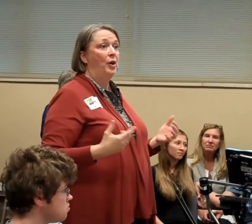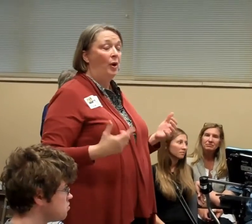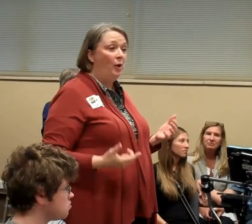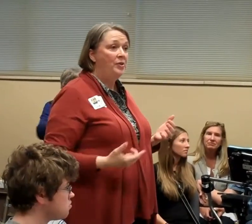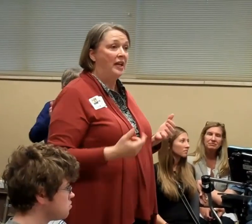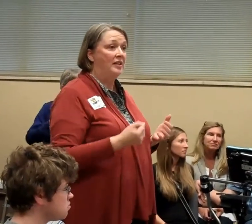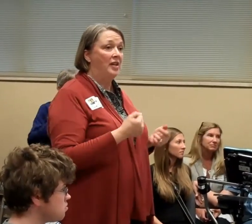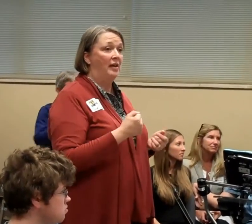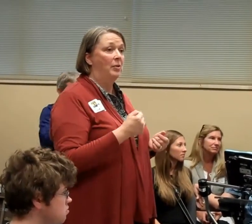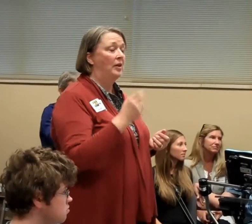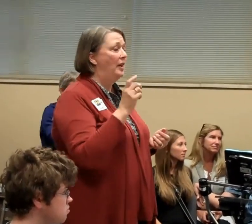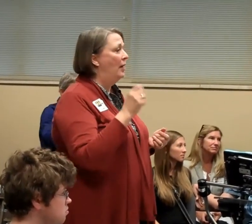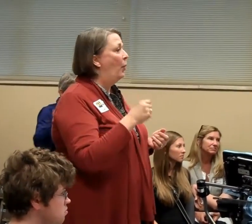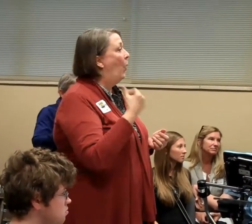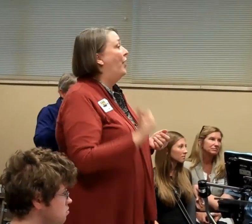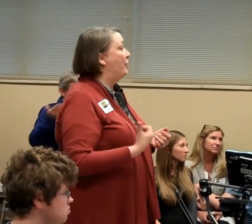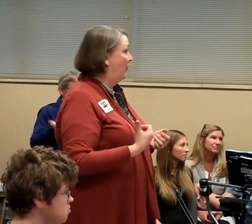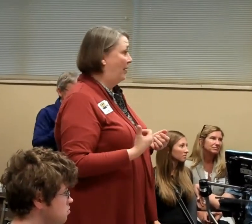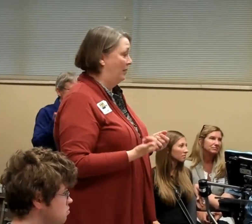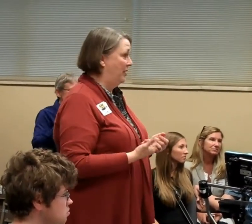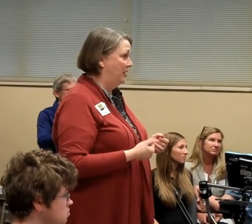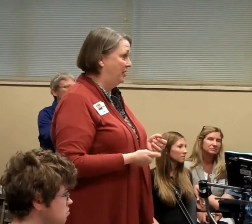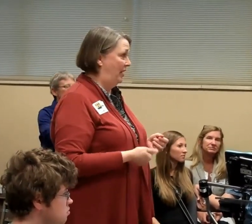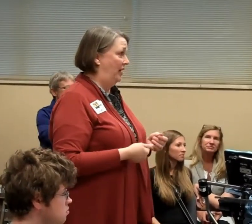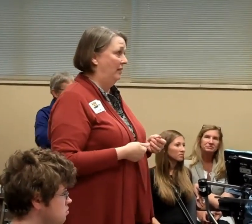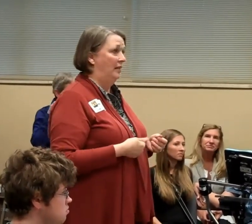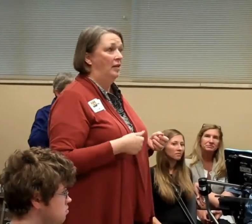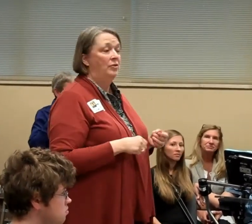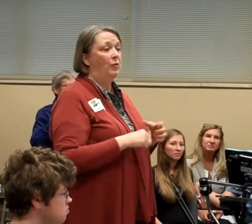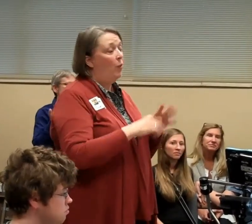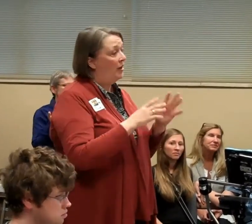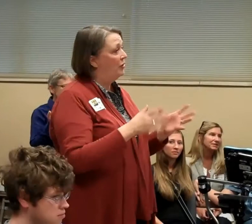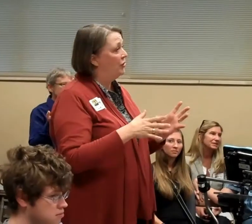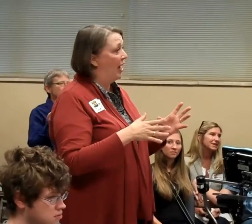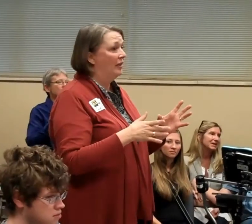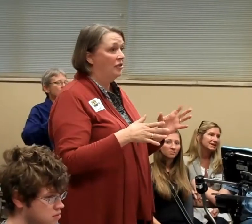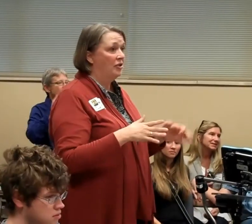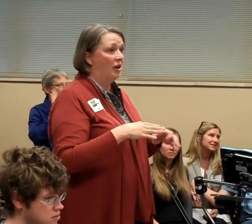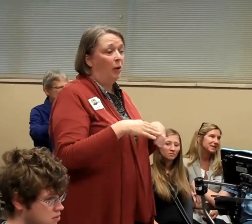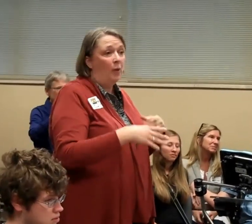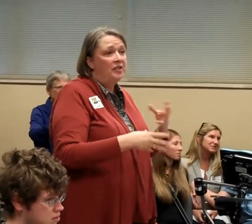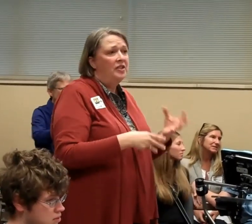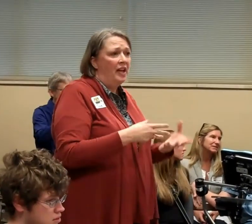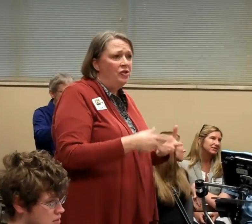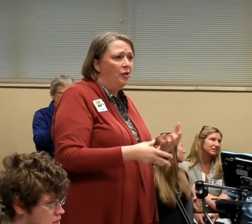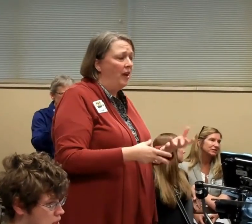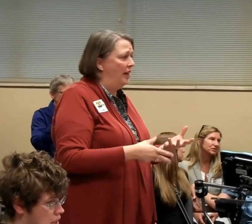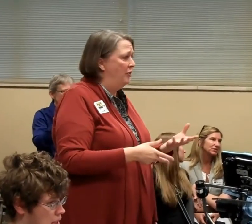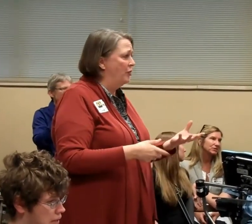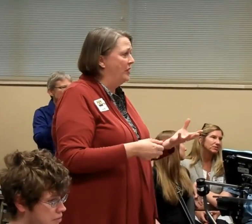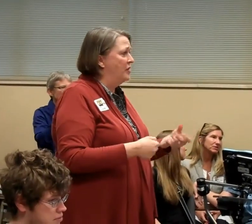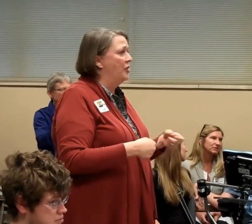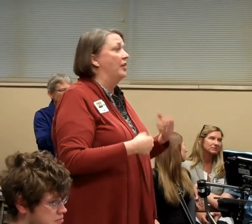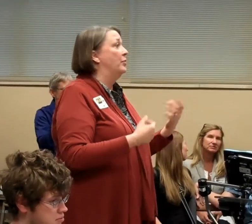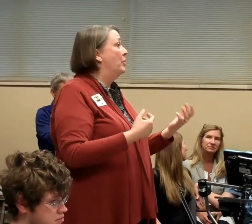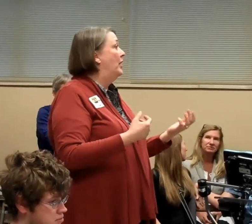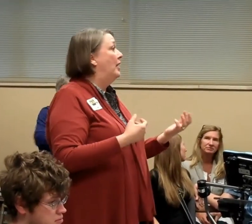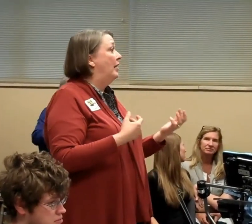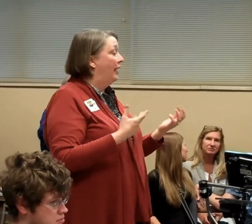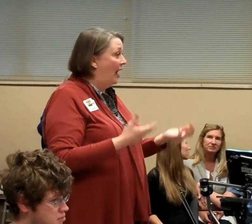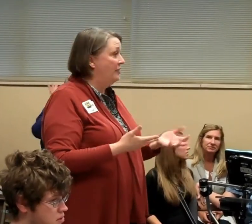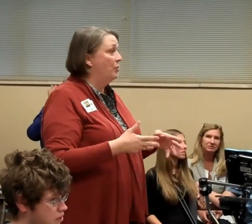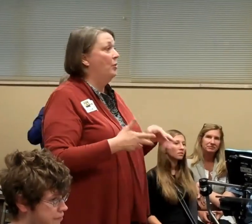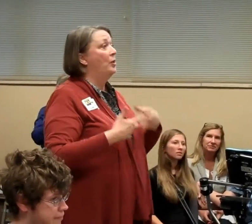we know who's at the table, where you're from in the state, sort of what your challenges are, what stage you're at in your transition. Are